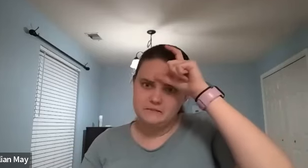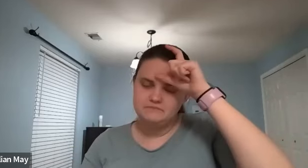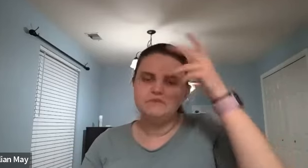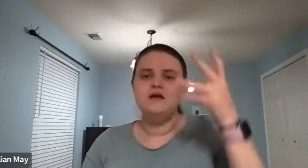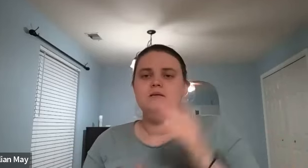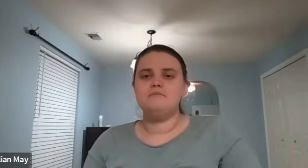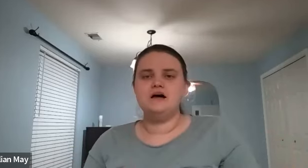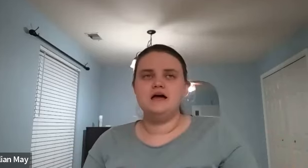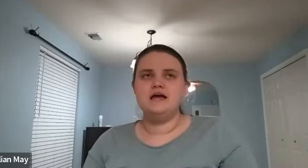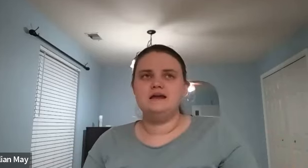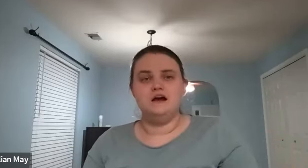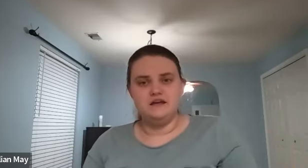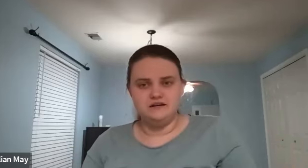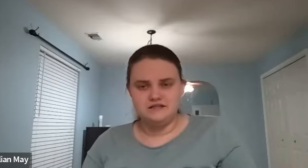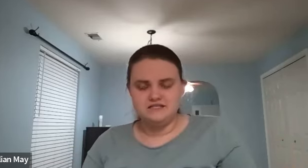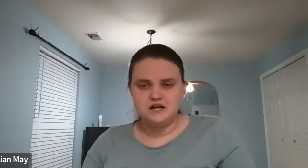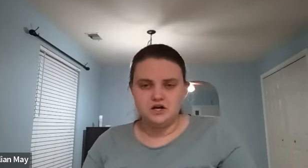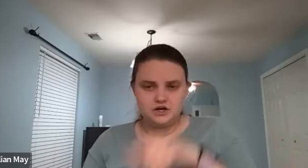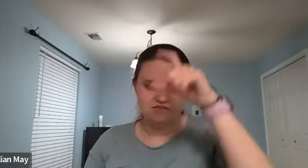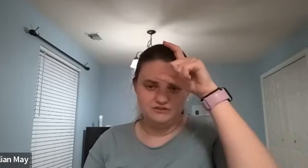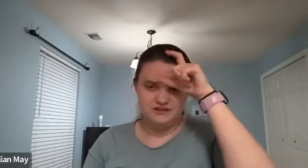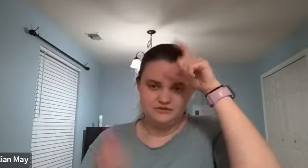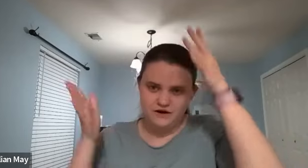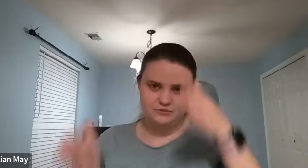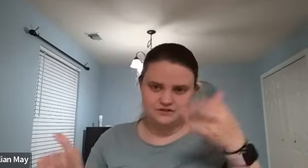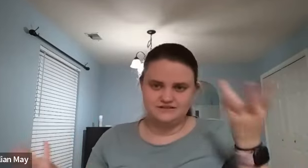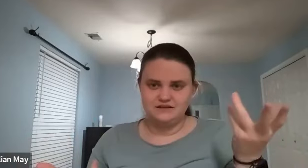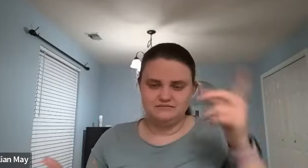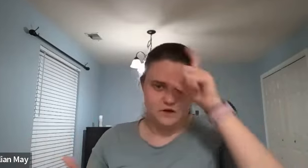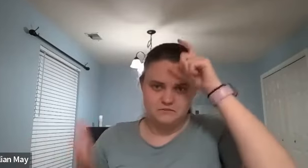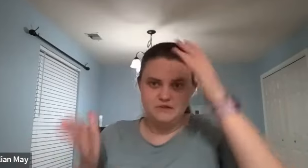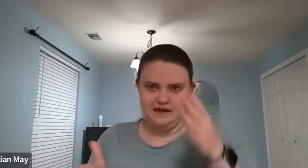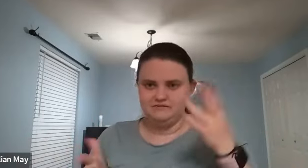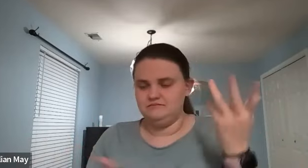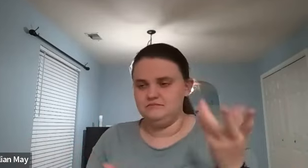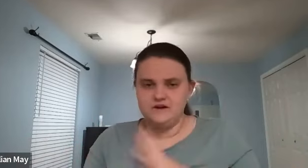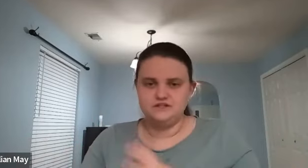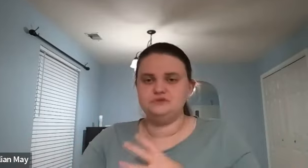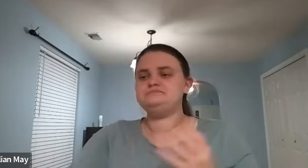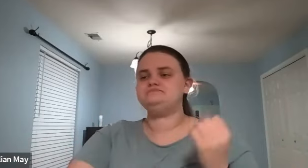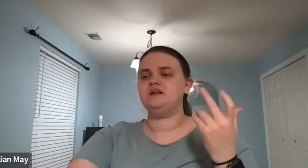fireman. But again, it's not going to hurt you if you did do fire person, like fireman, be fine too.